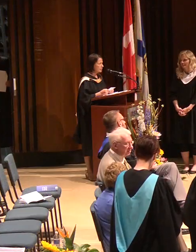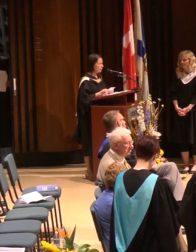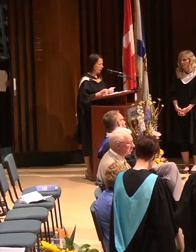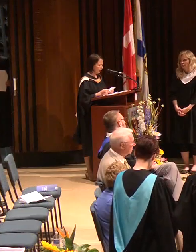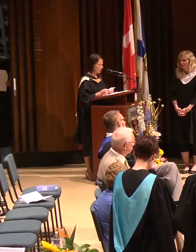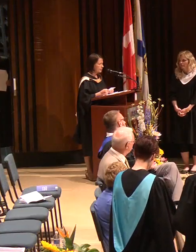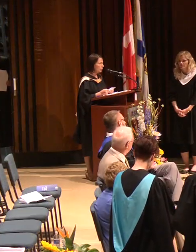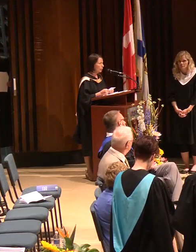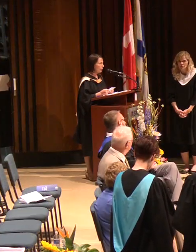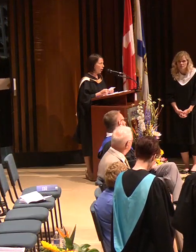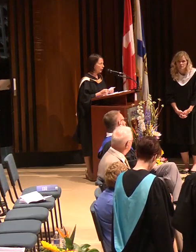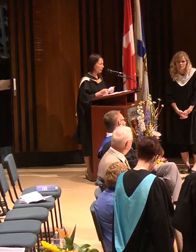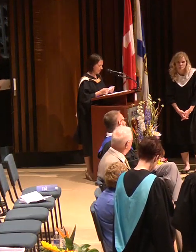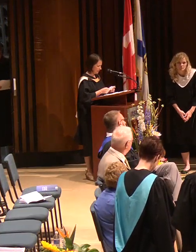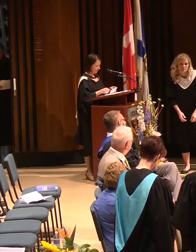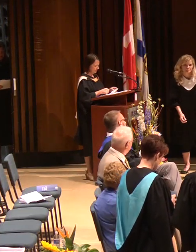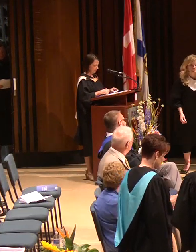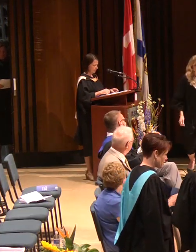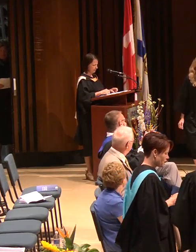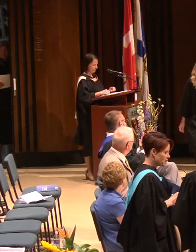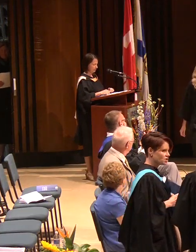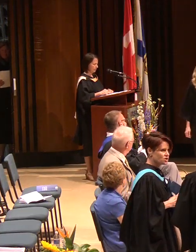Angela Squires with honors.